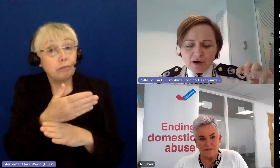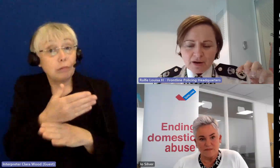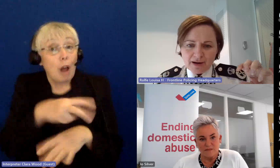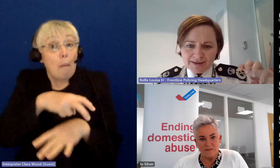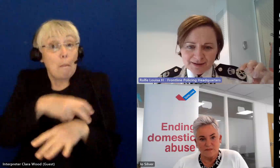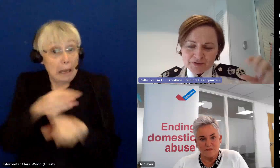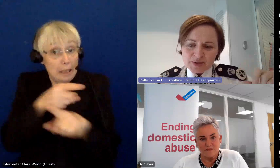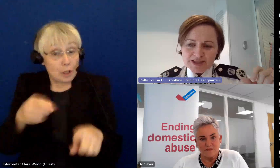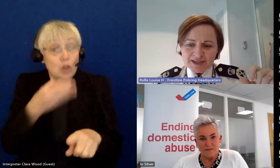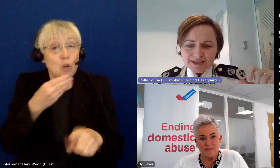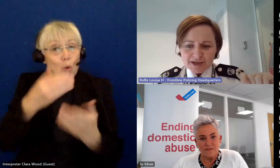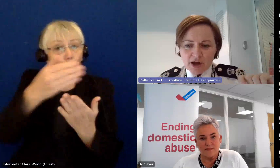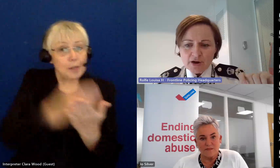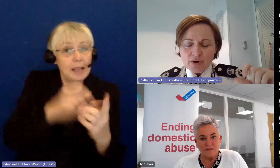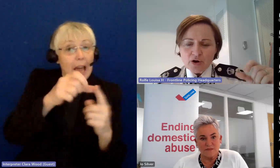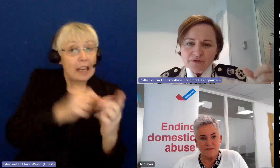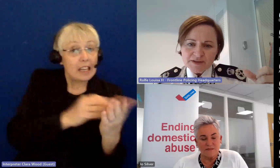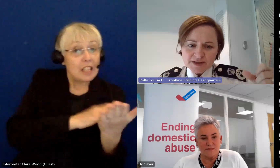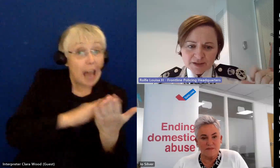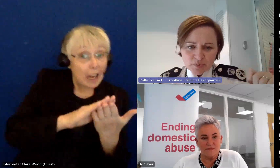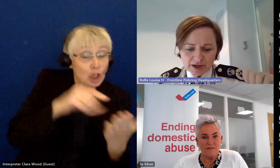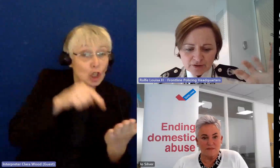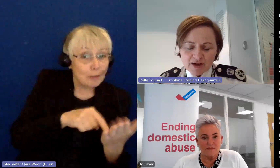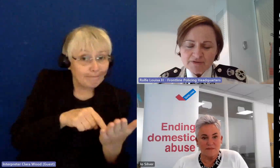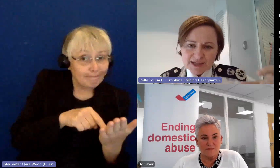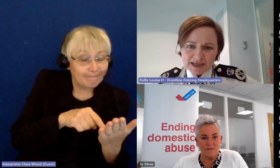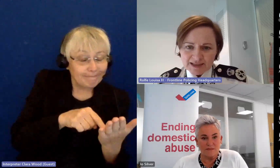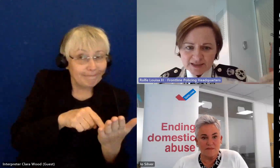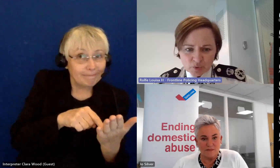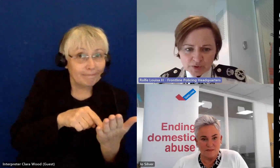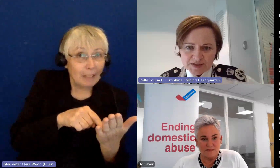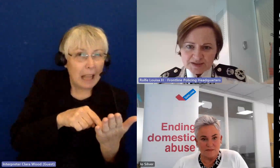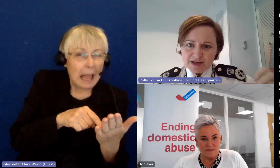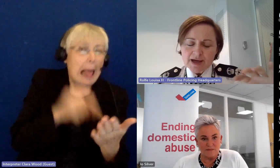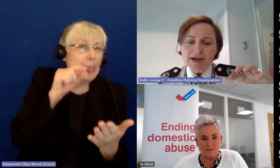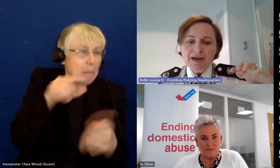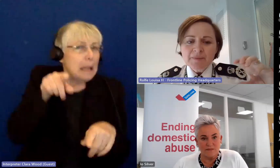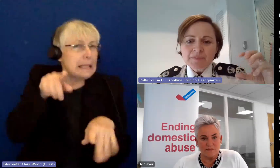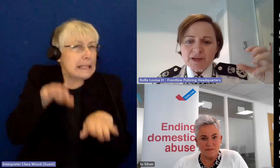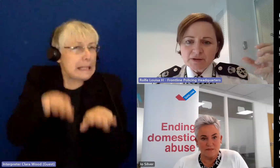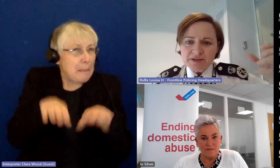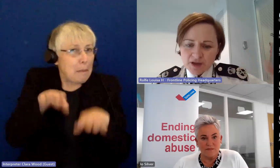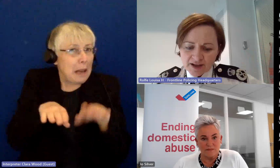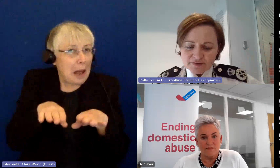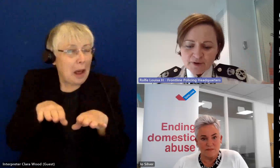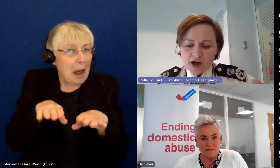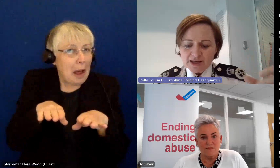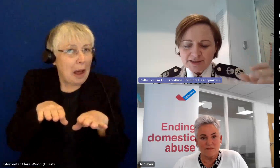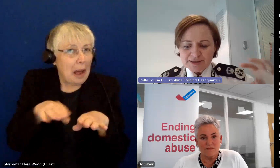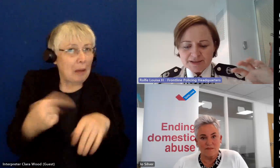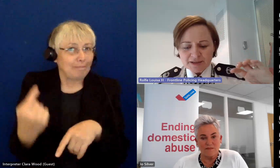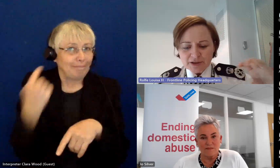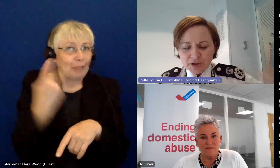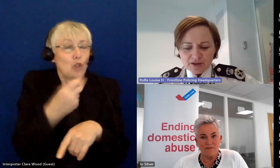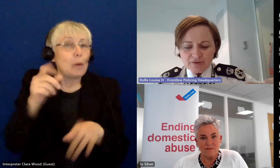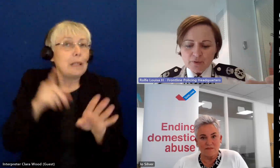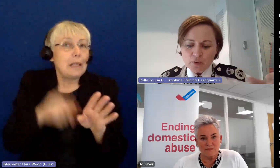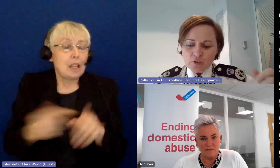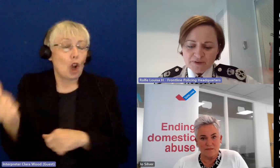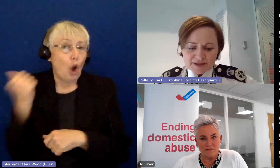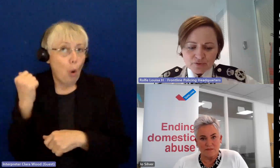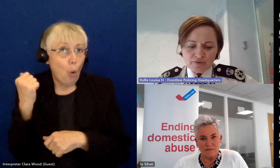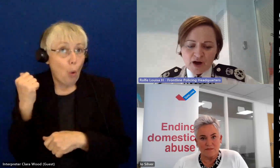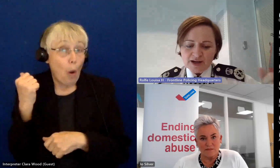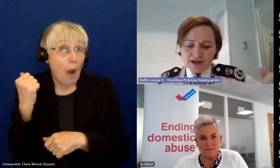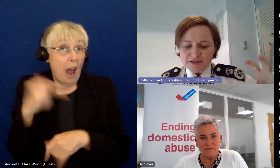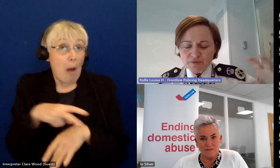opening of 20 years ago. Officers were gravitating towards their signs of violence, looking